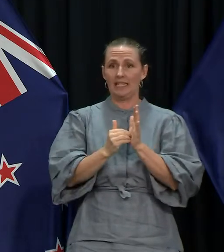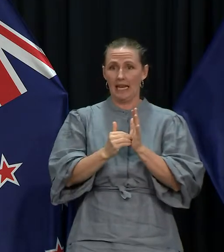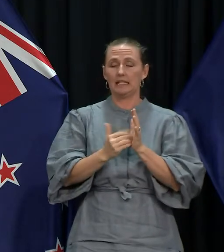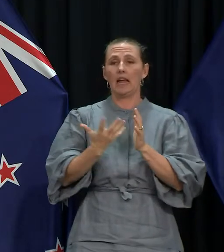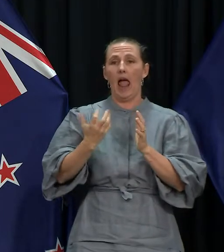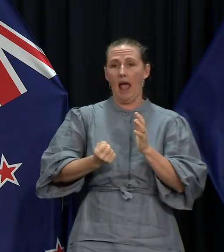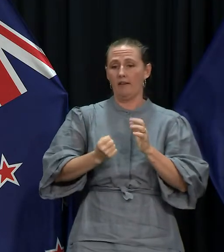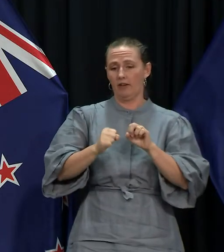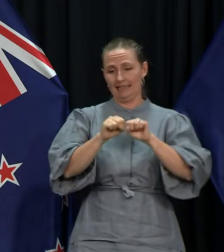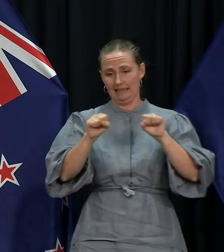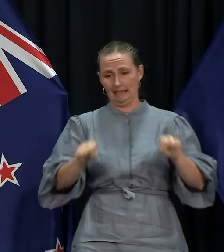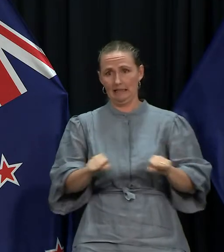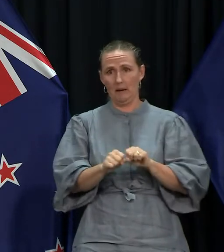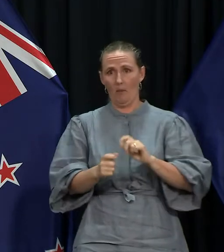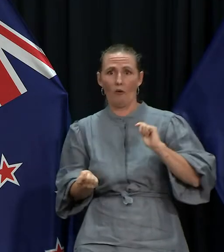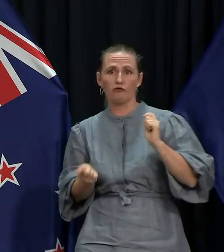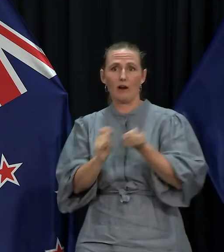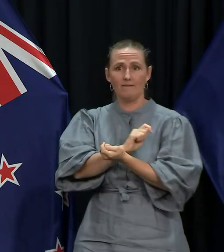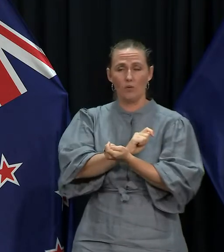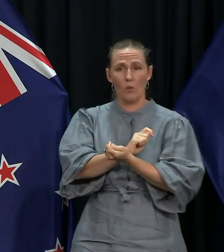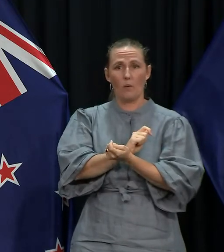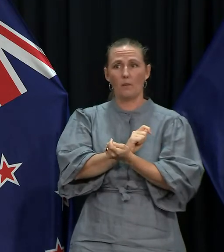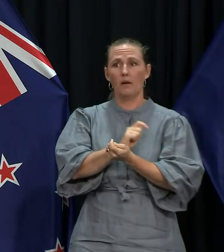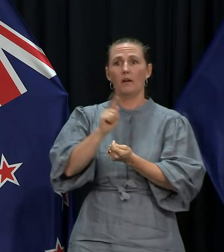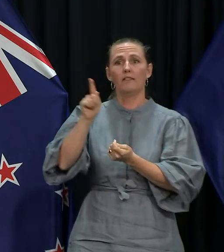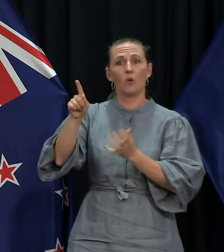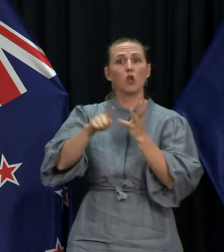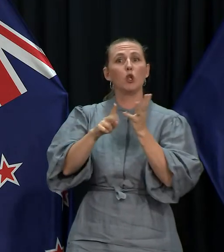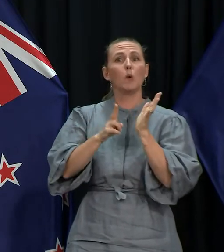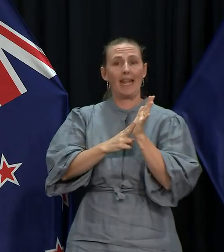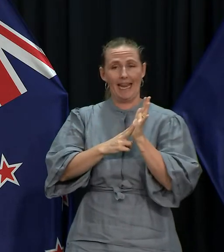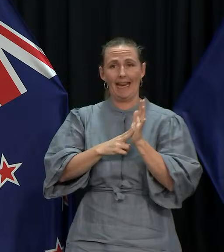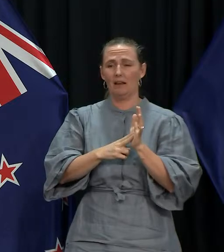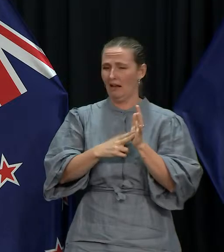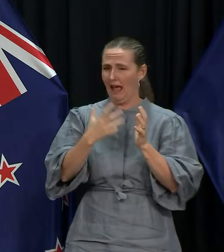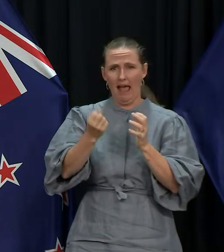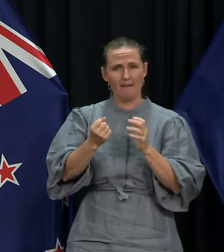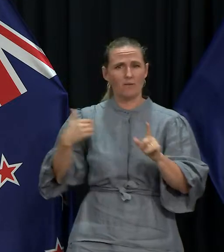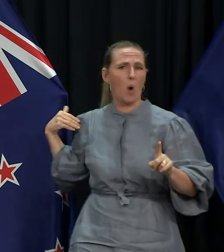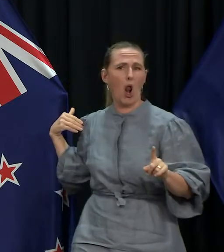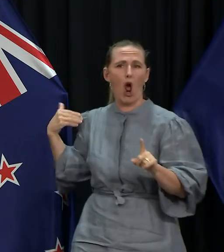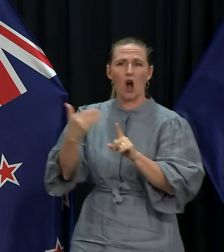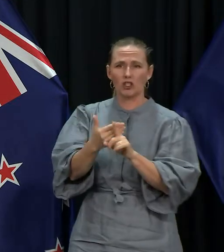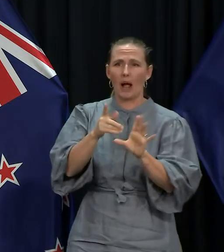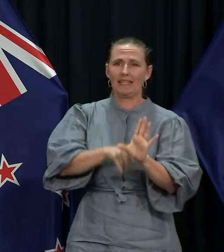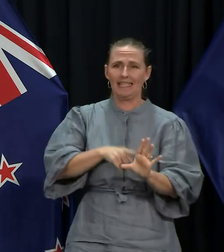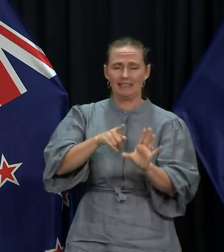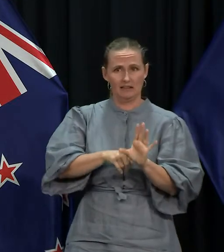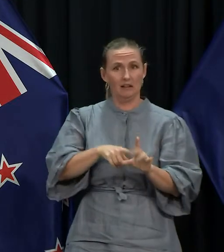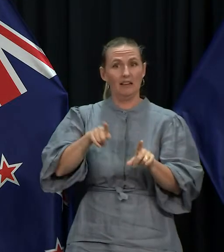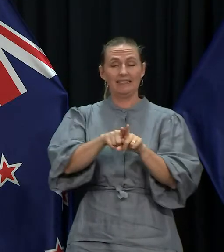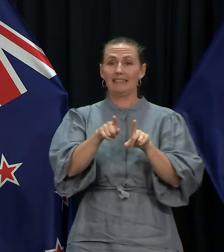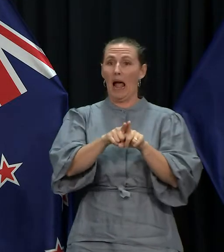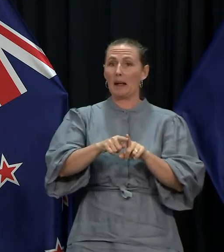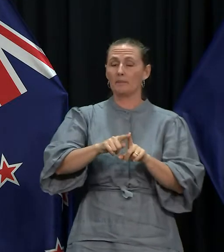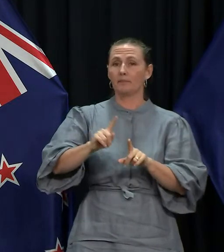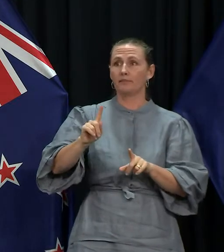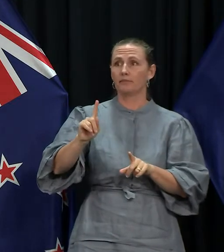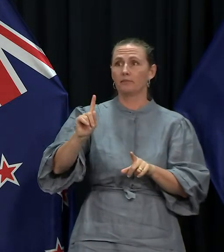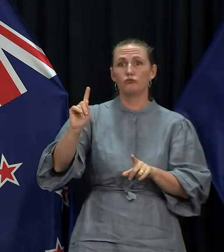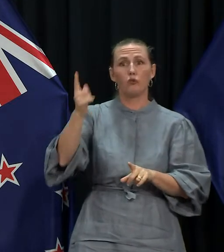UN, and that's been going on for years. You'll recall it was even a platform of the Right Honourable Helen Clark at the time that she